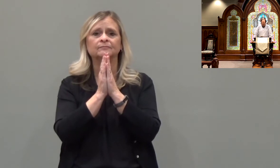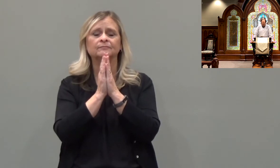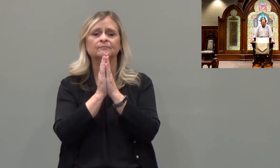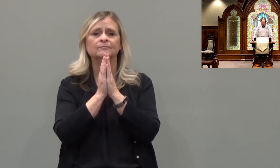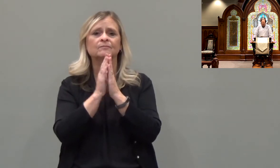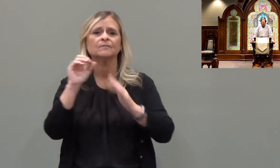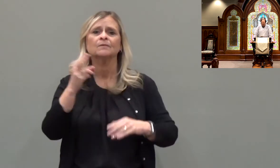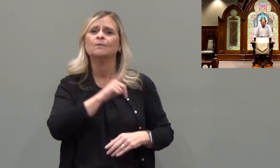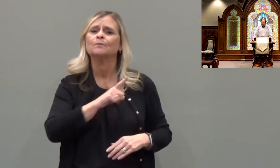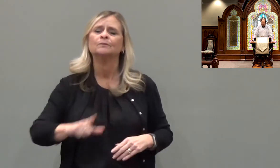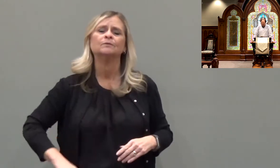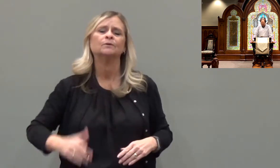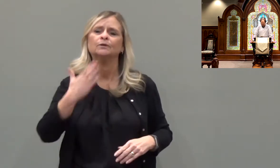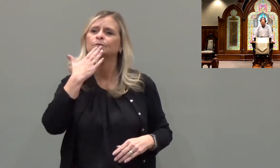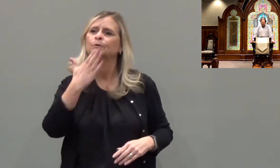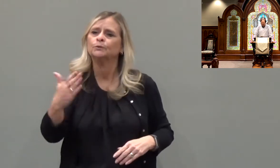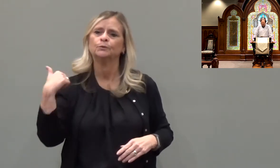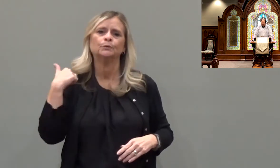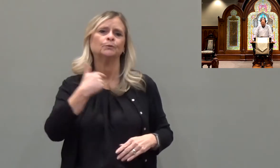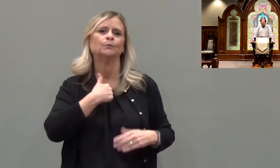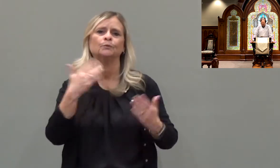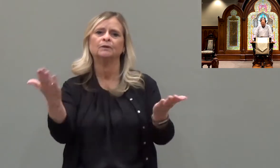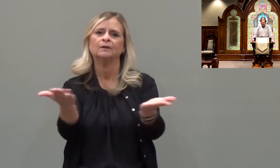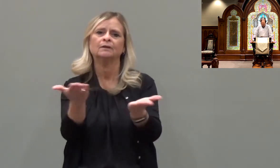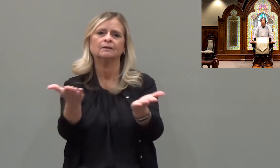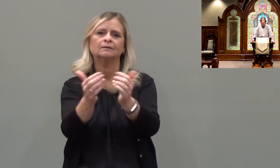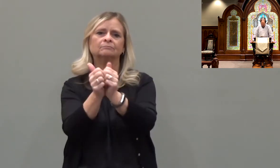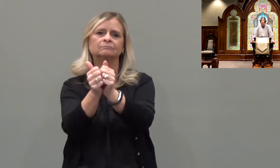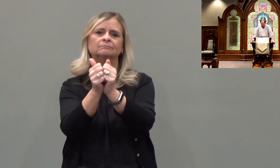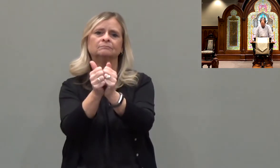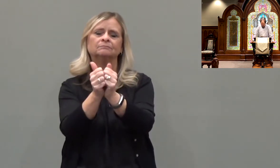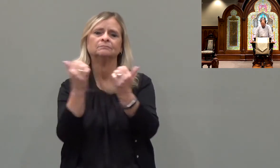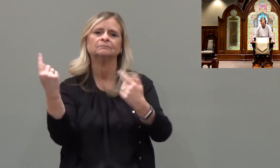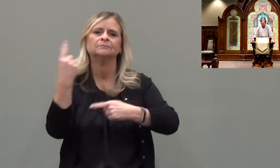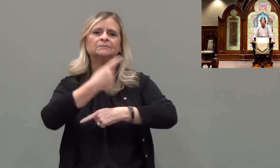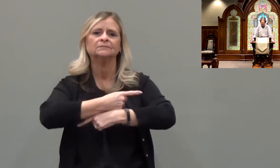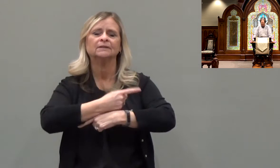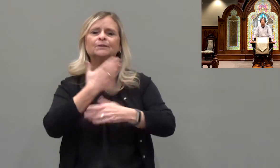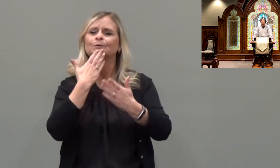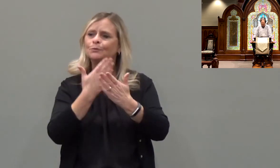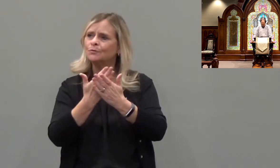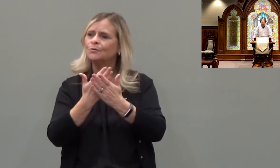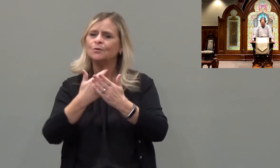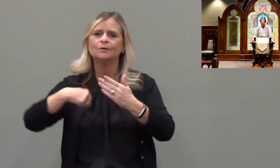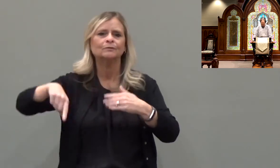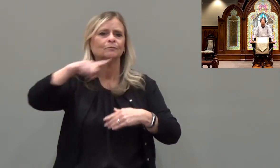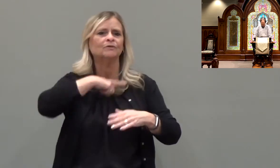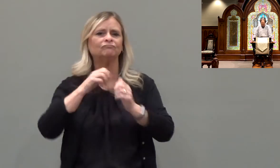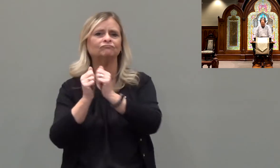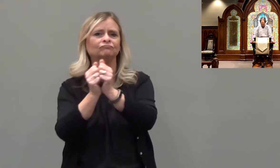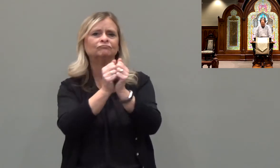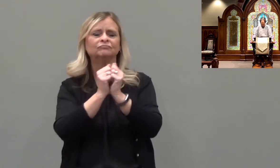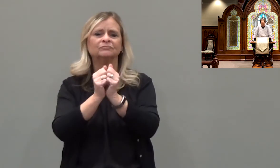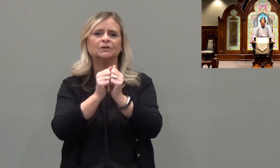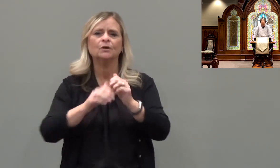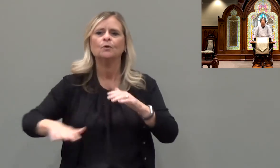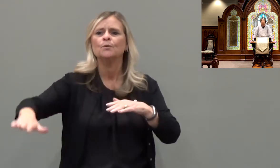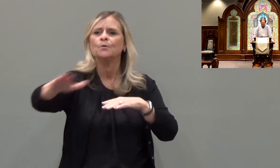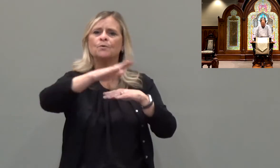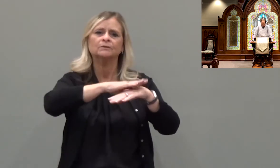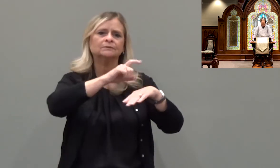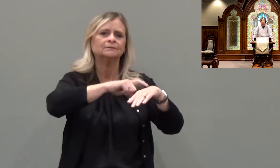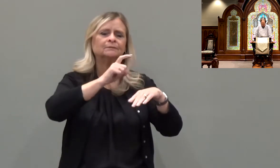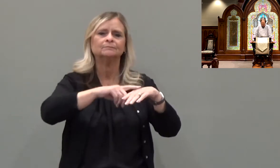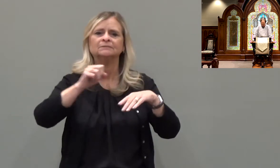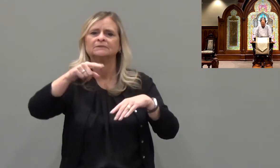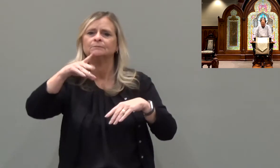O Lord, it is good that we are here today. It is good that we have gathered together across time and space to worship you